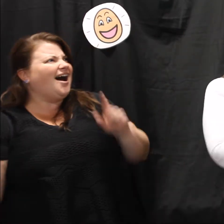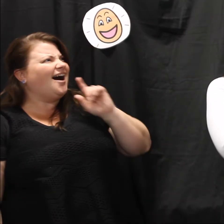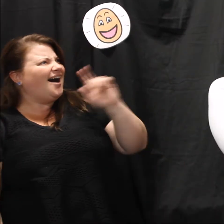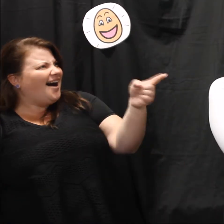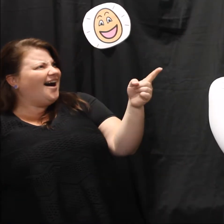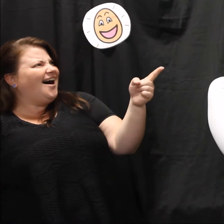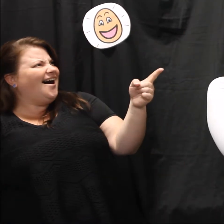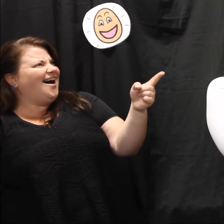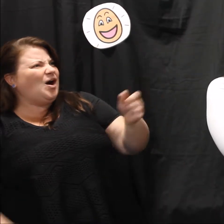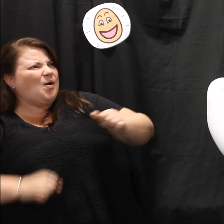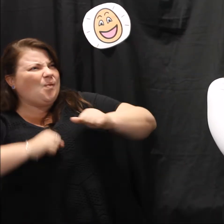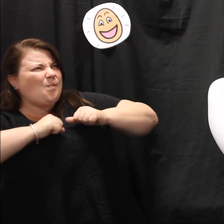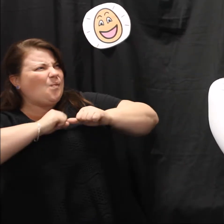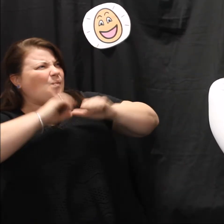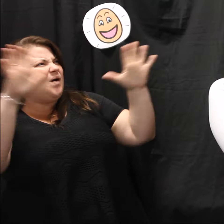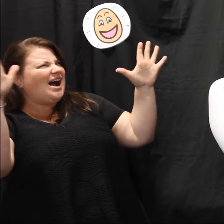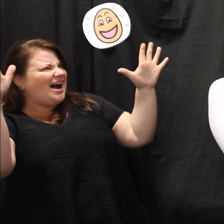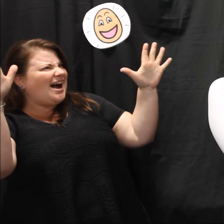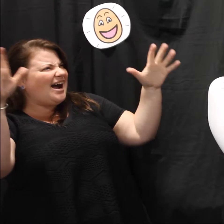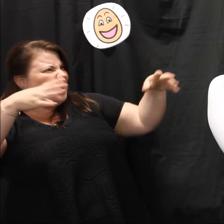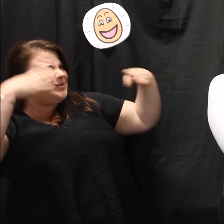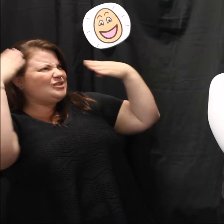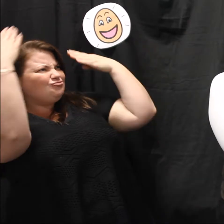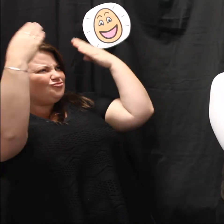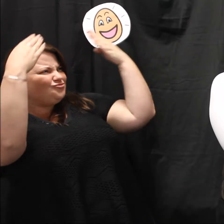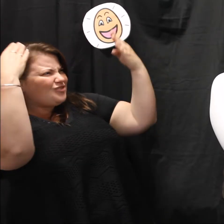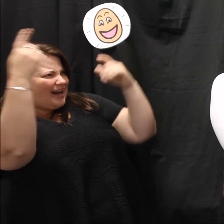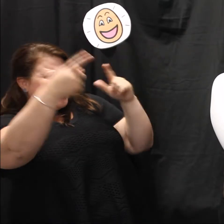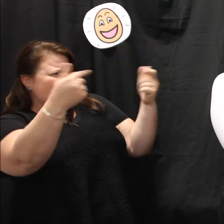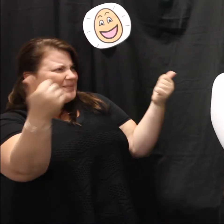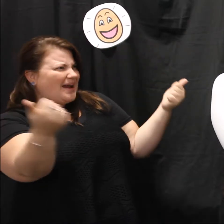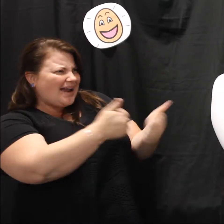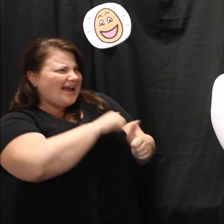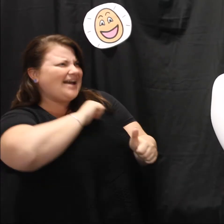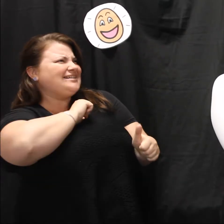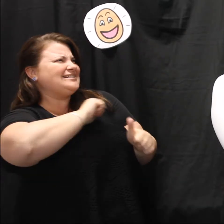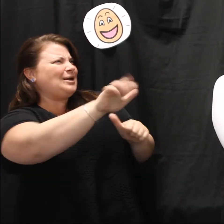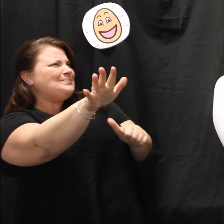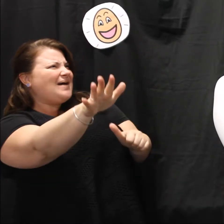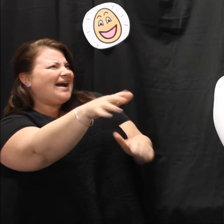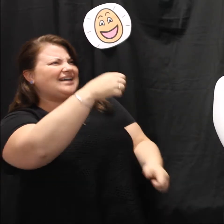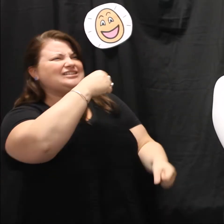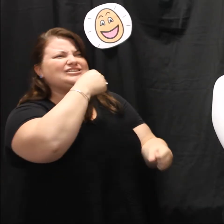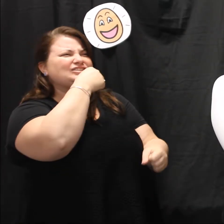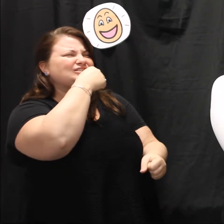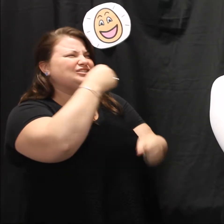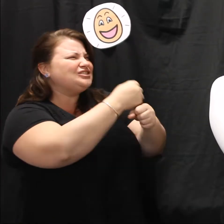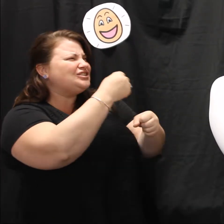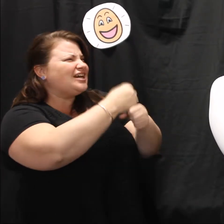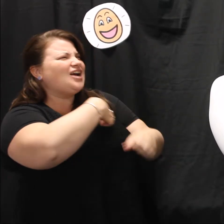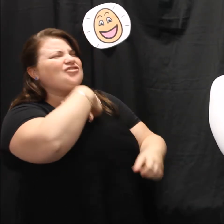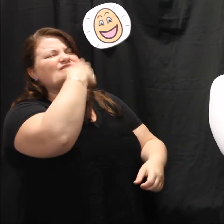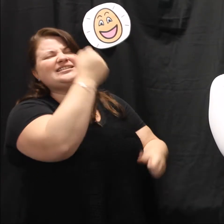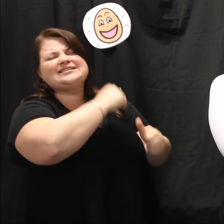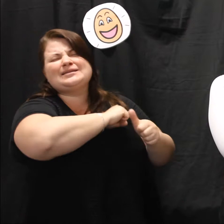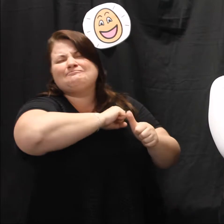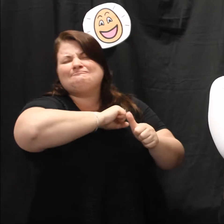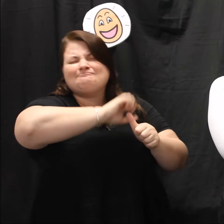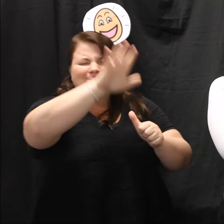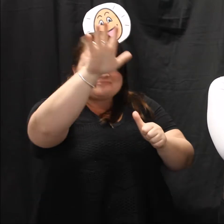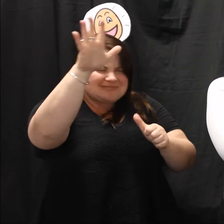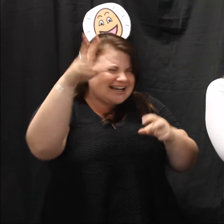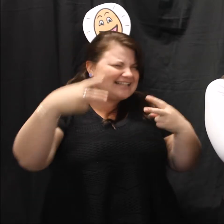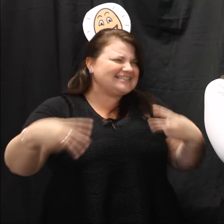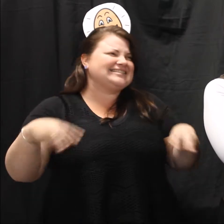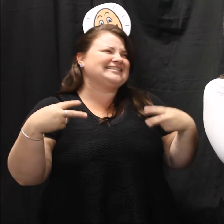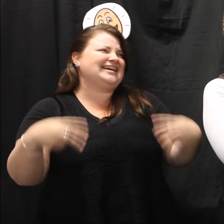miracle! We must be in a dream. Gerald's the best dancer that we have